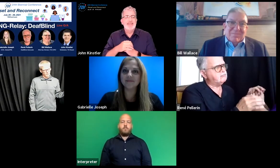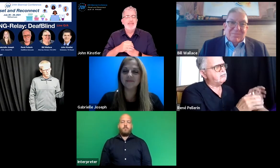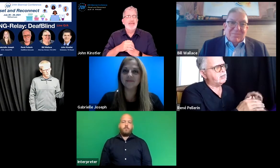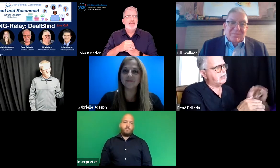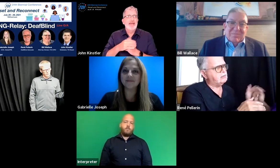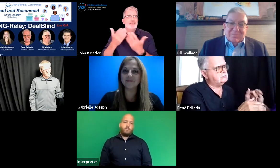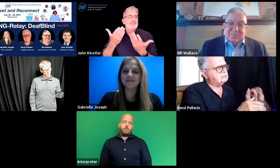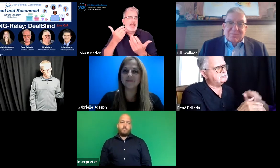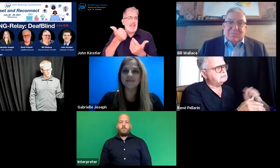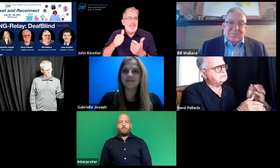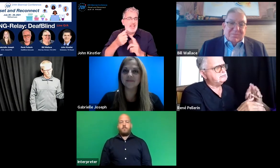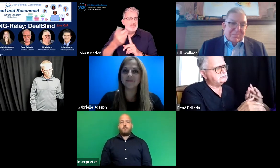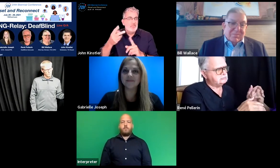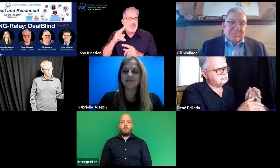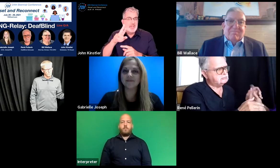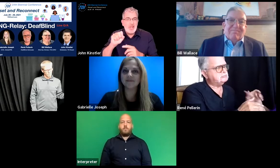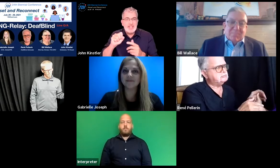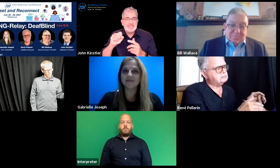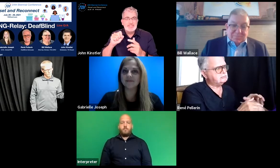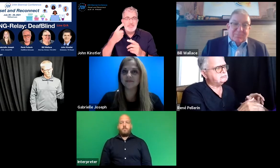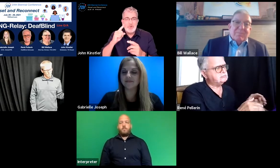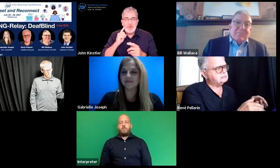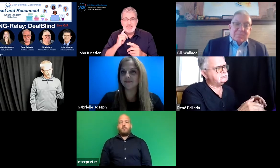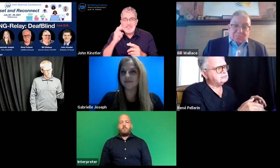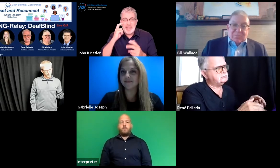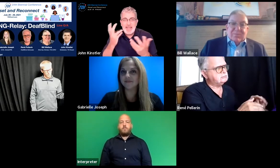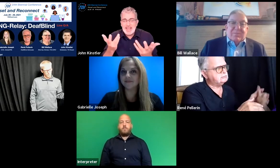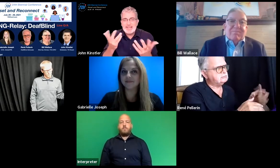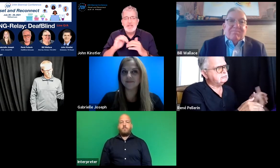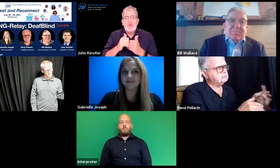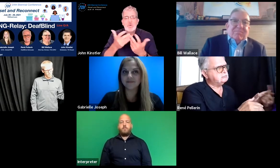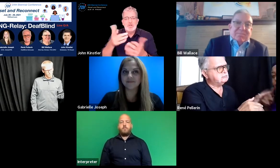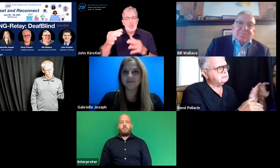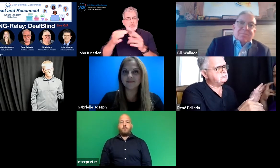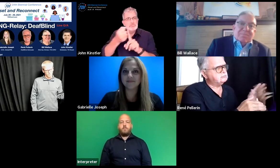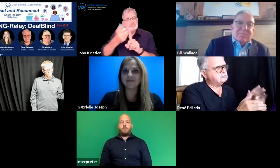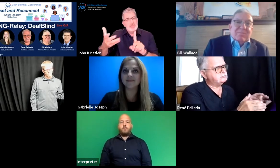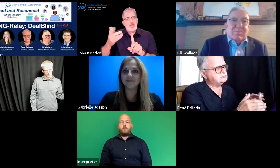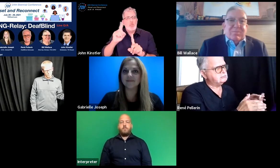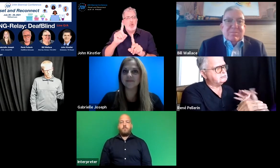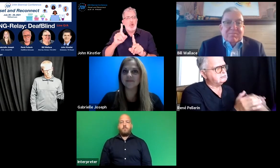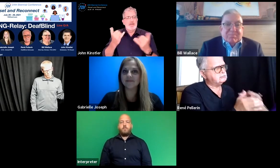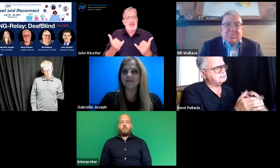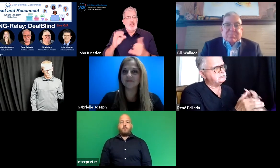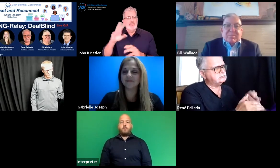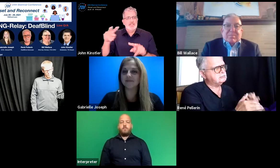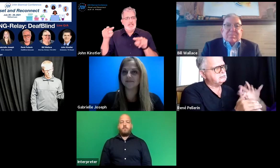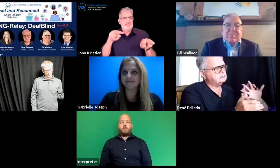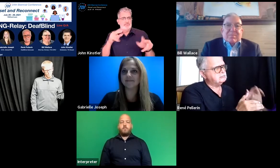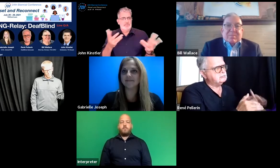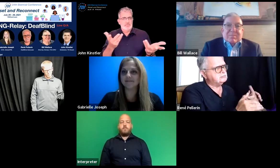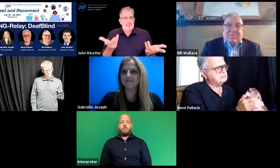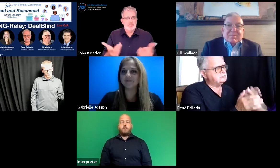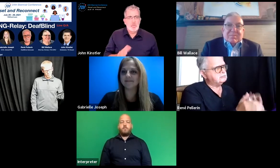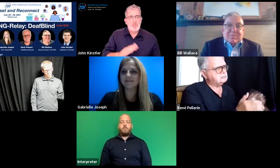recently with the IP relay, what's been going on with the FCC? If there's anything that you can share maybe on the VRS for the deafblind community, would you mind